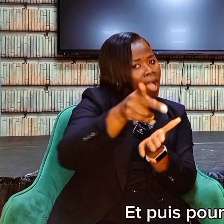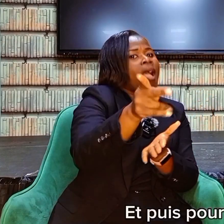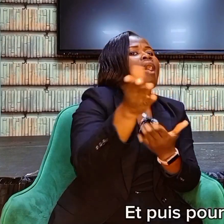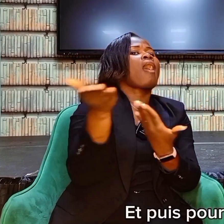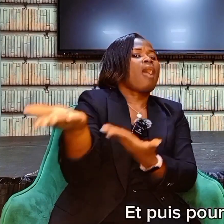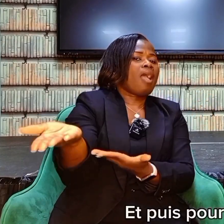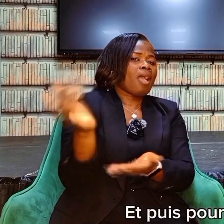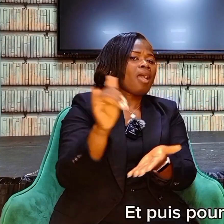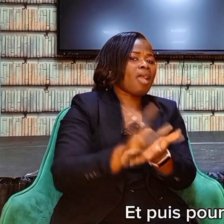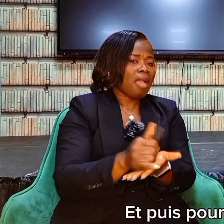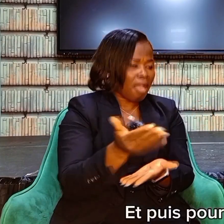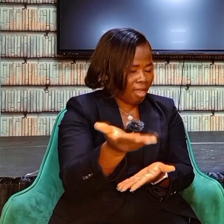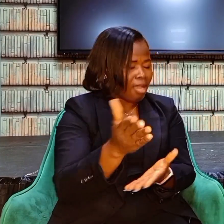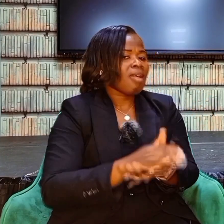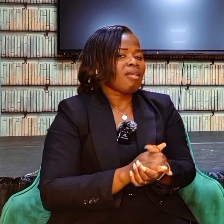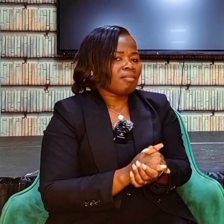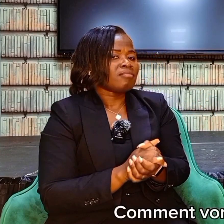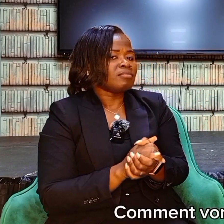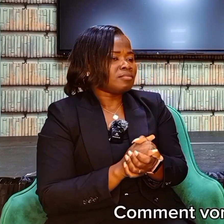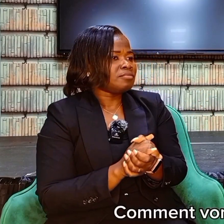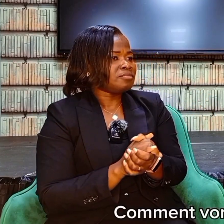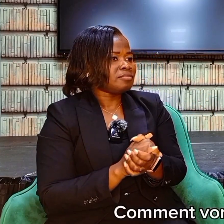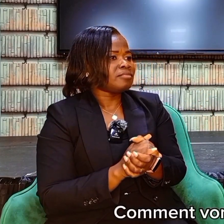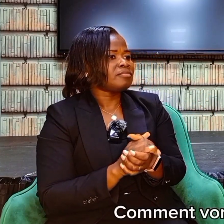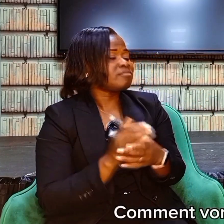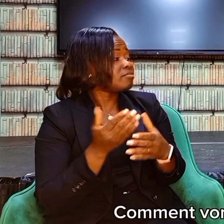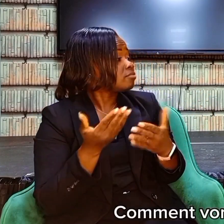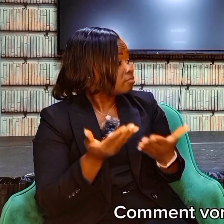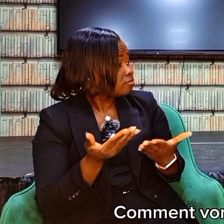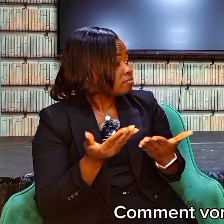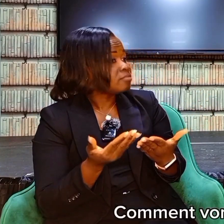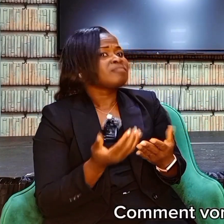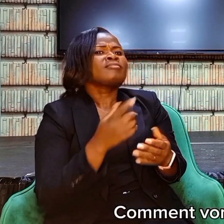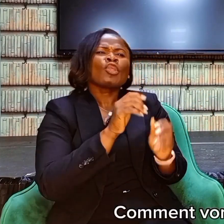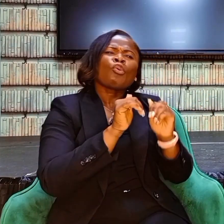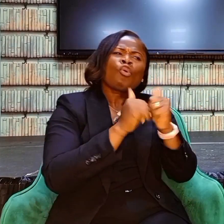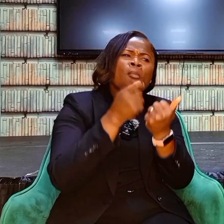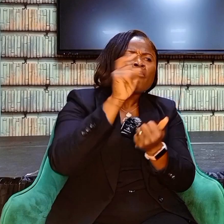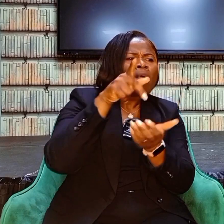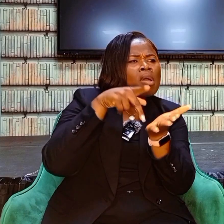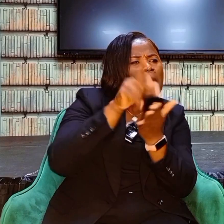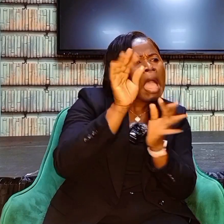and then for their welfare. How are they going to be paid?